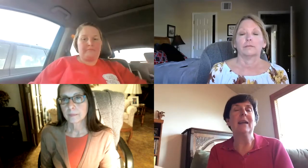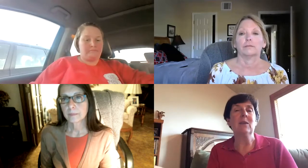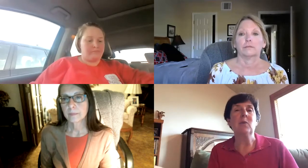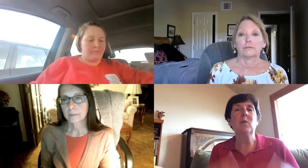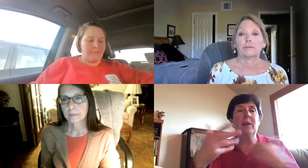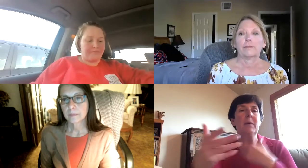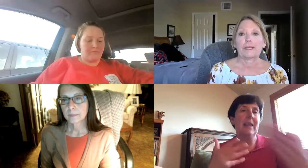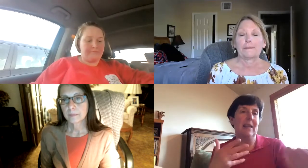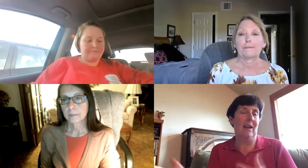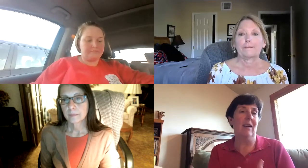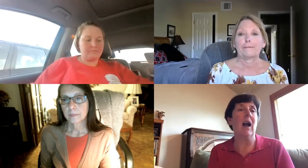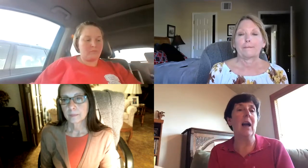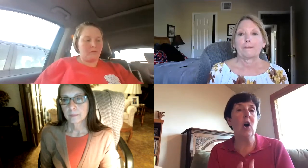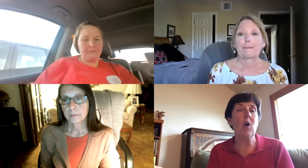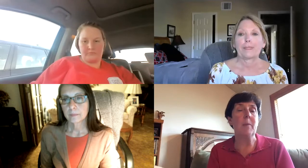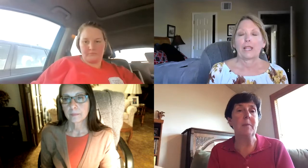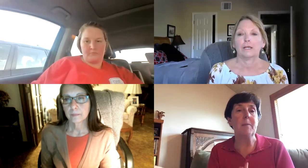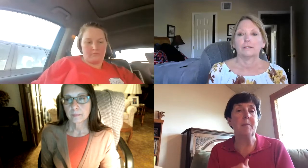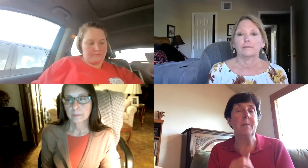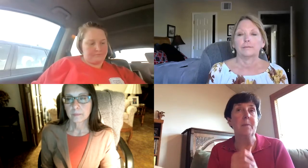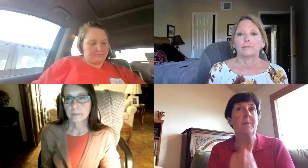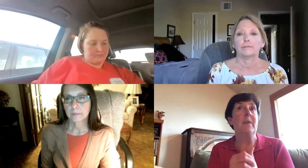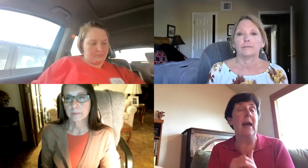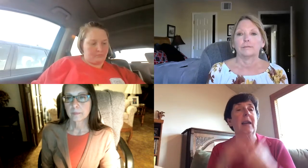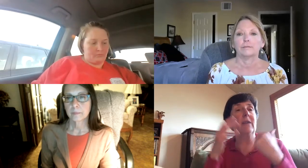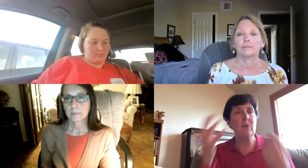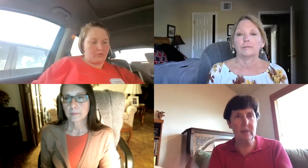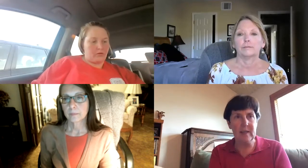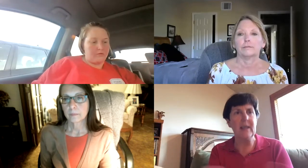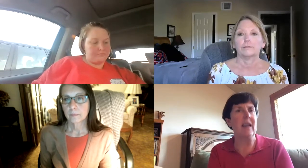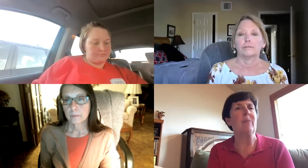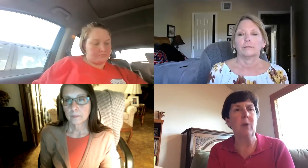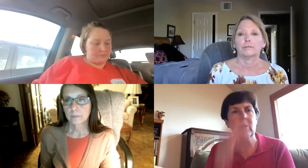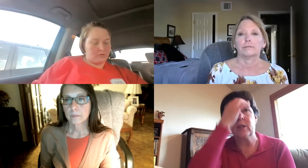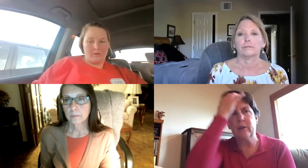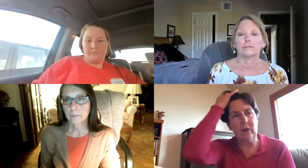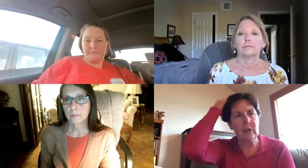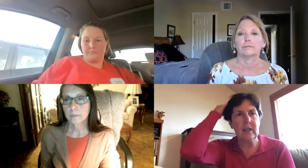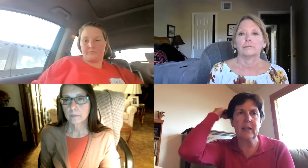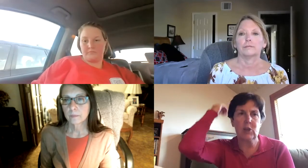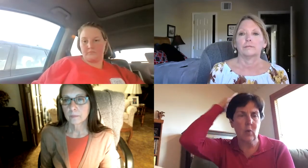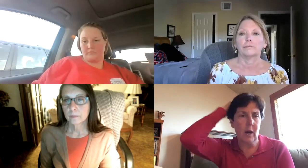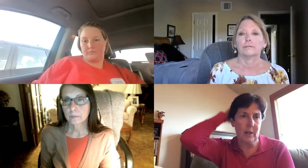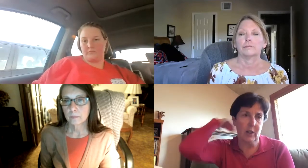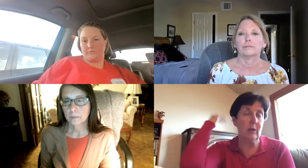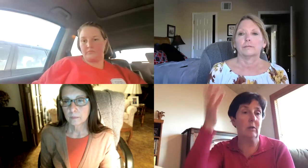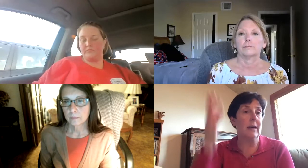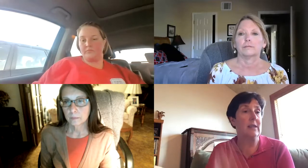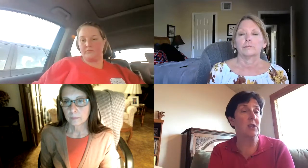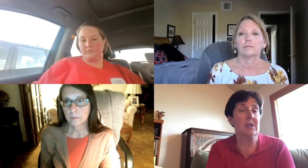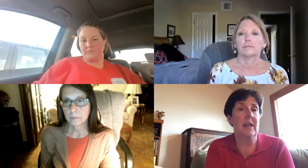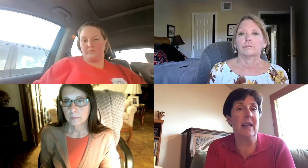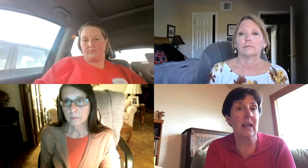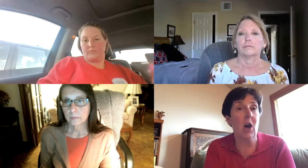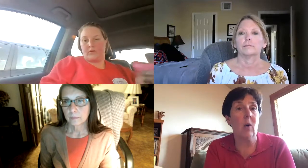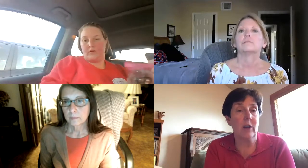Anyway, when we get there, I hope that if you see a deaf person, the first thing that you want to do is